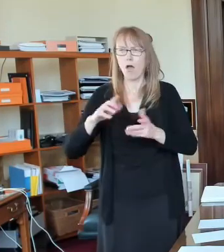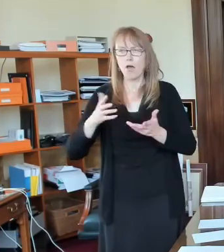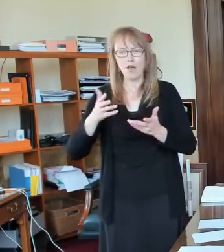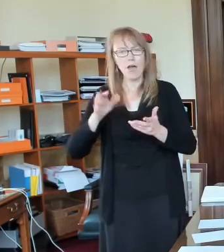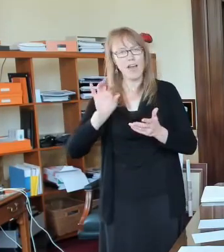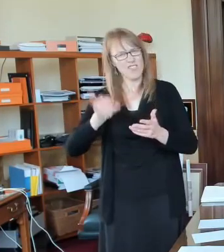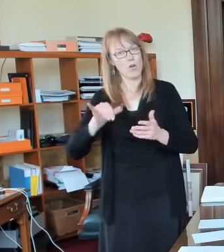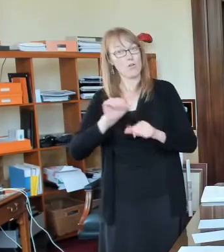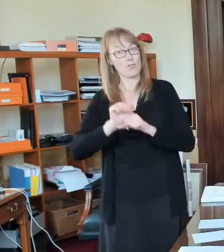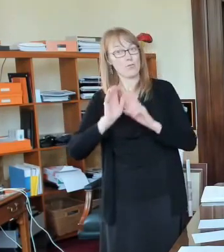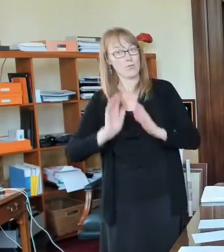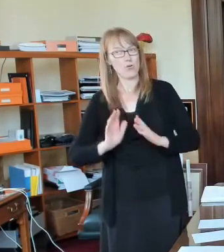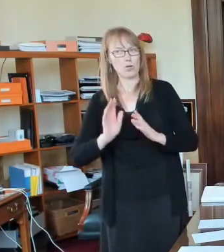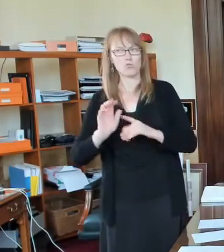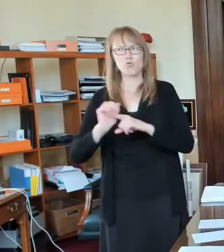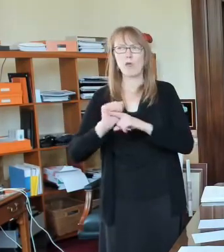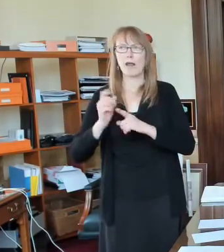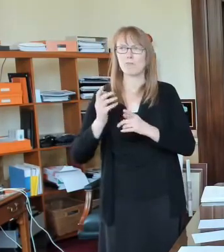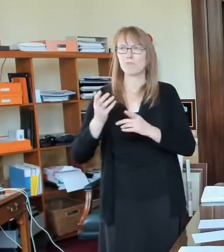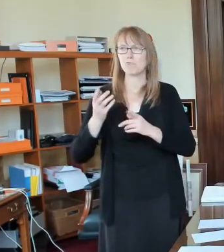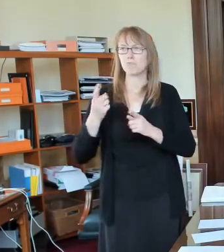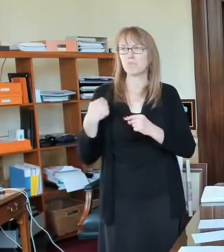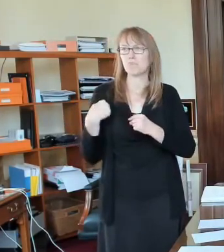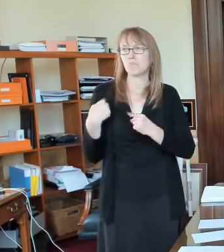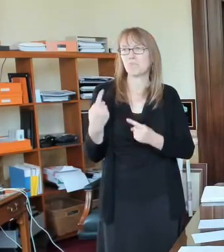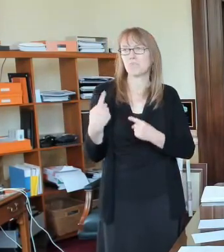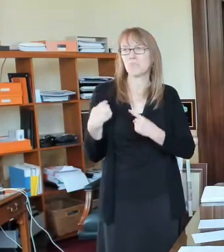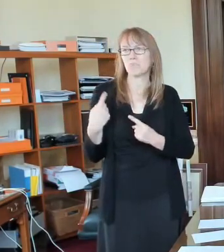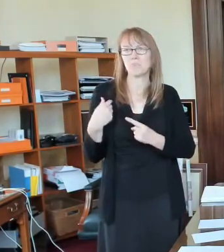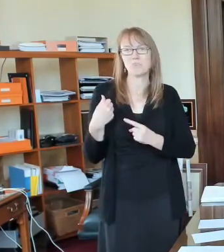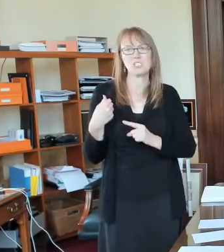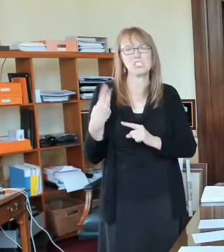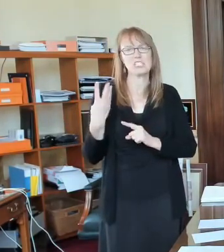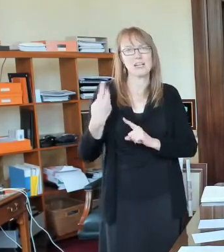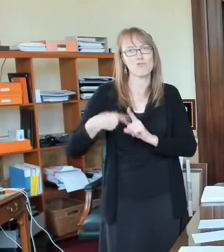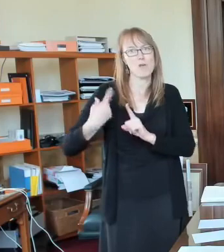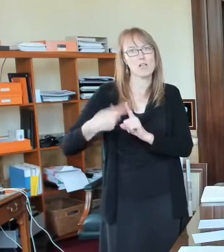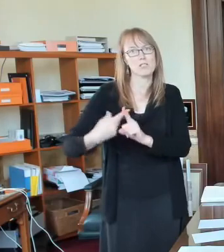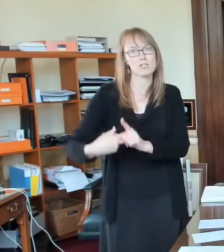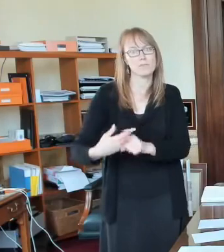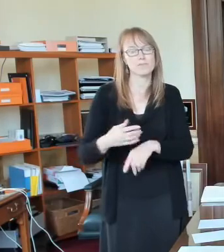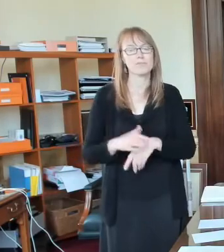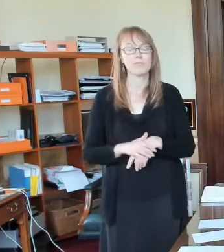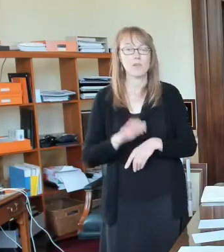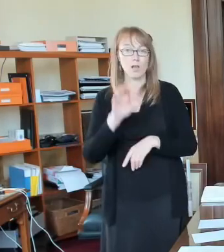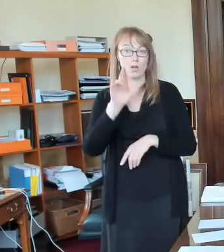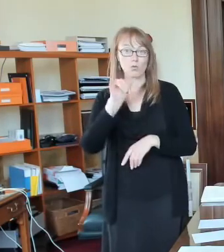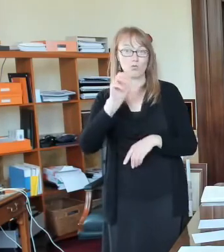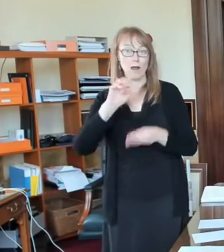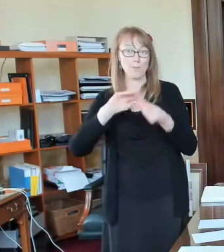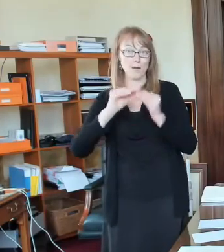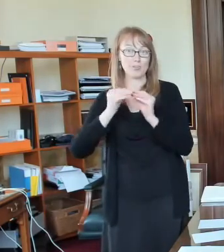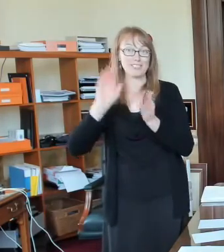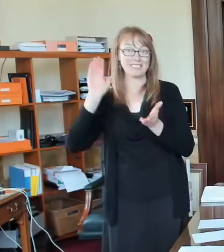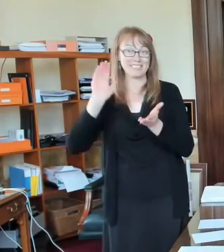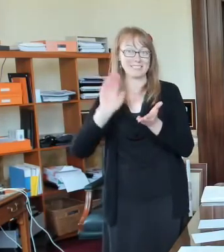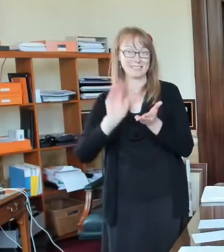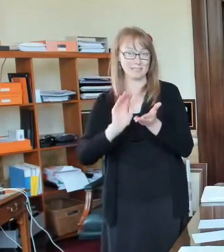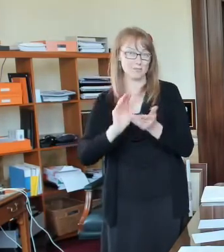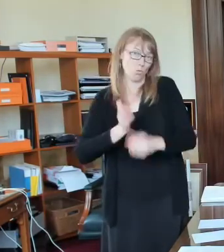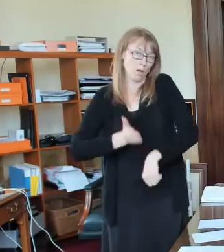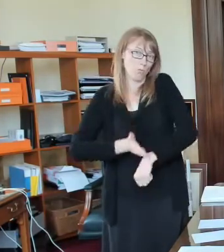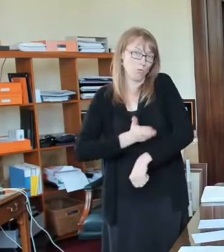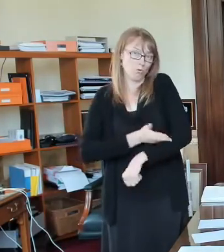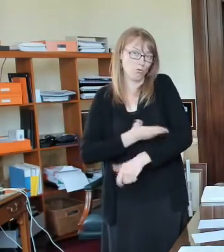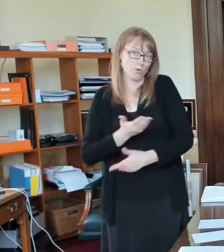And crime on Metro is improved. And I always hesitate to say that because